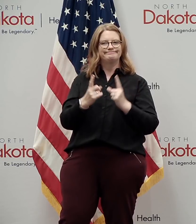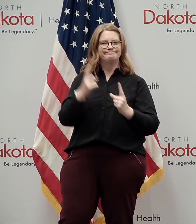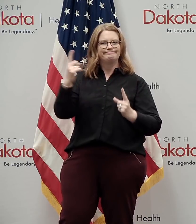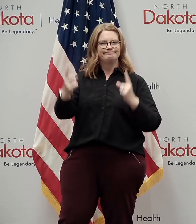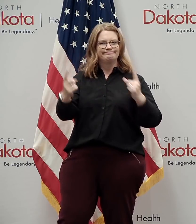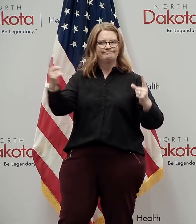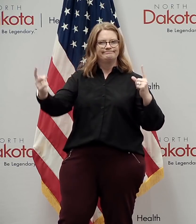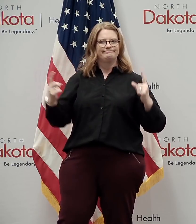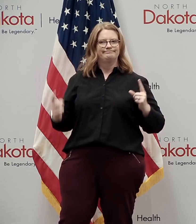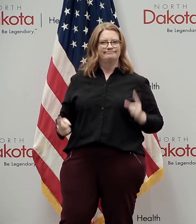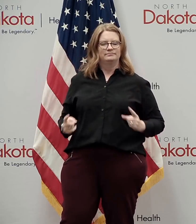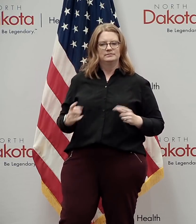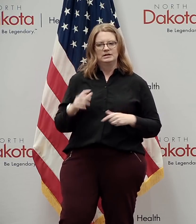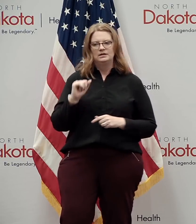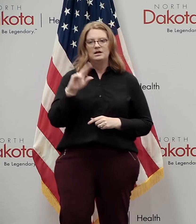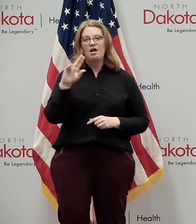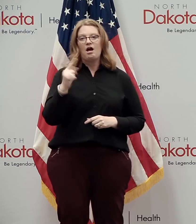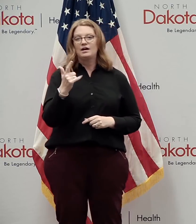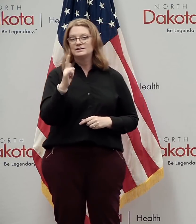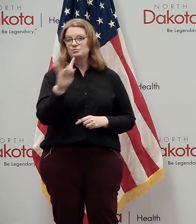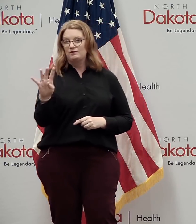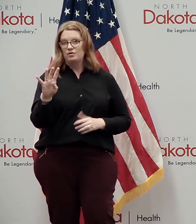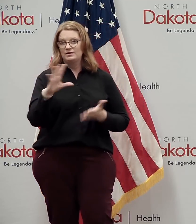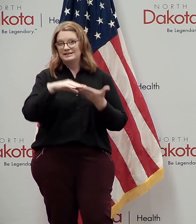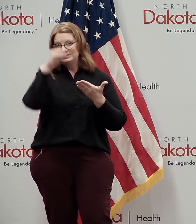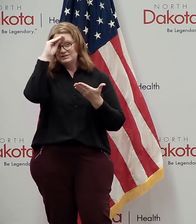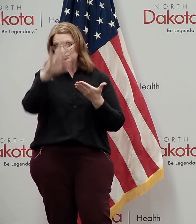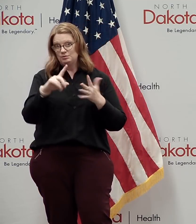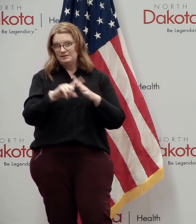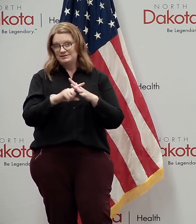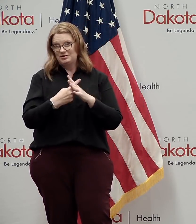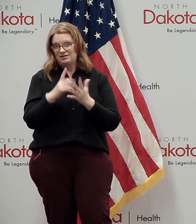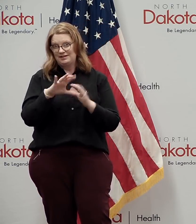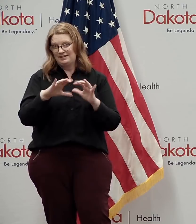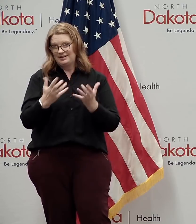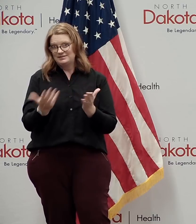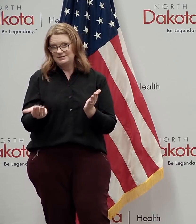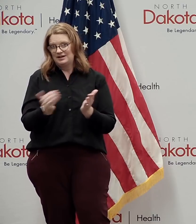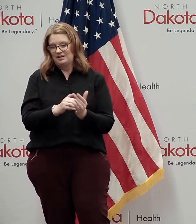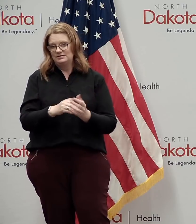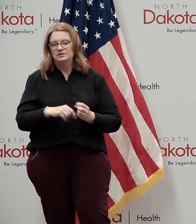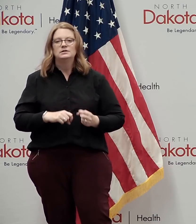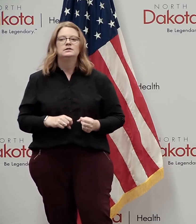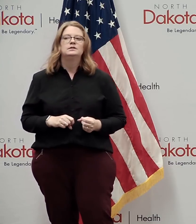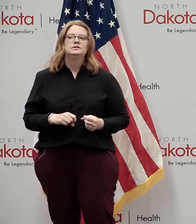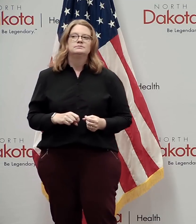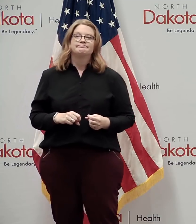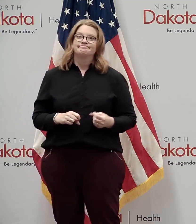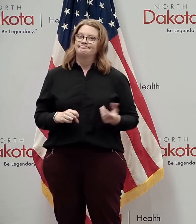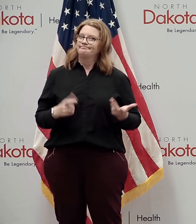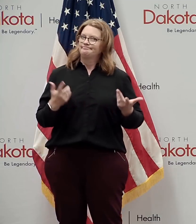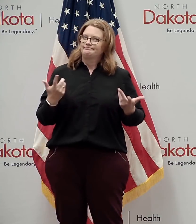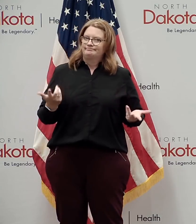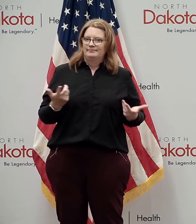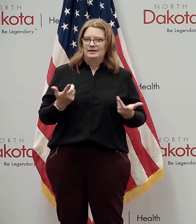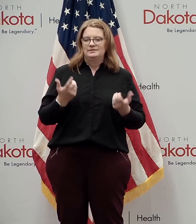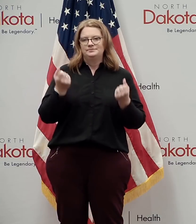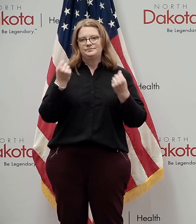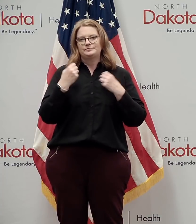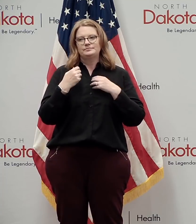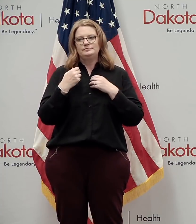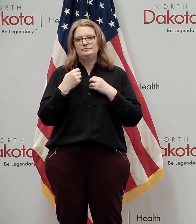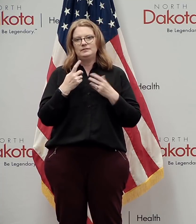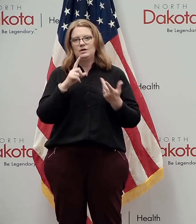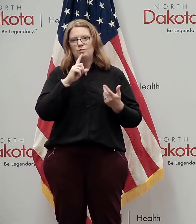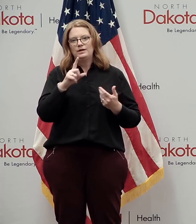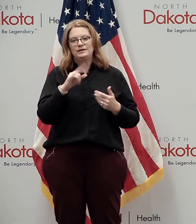24 August is when the students would be restarting classes. I don't know how many students pipe in live. They